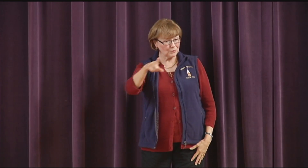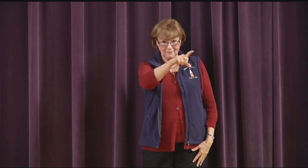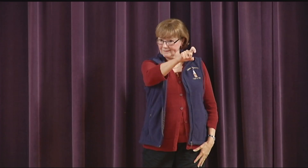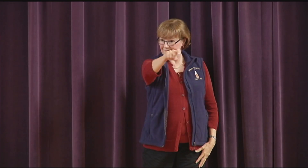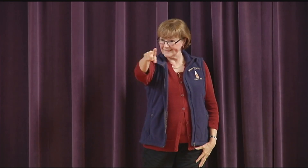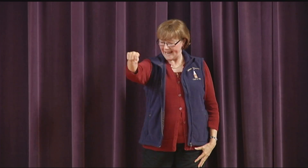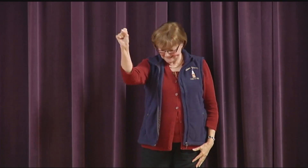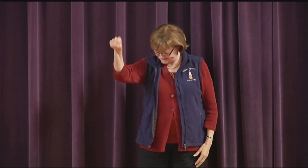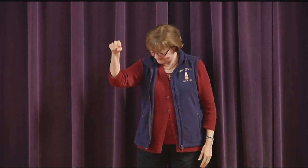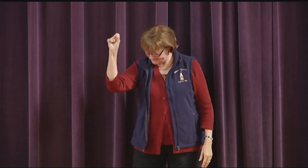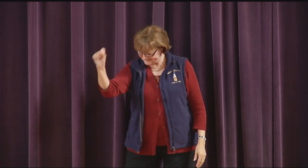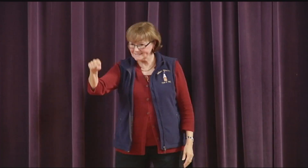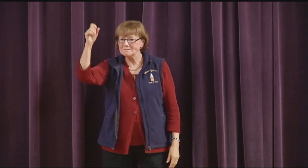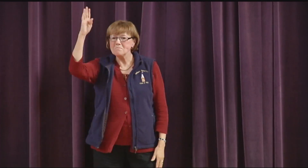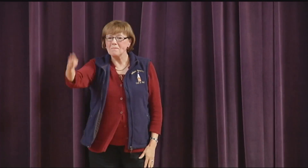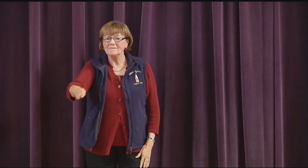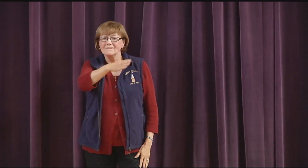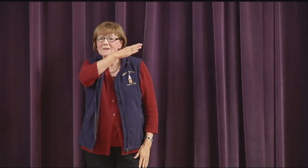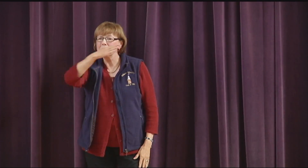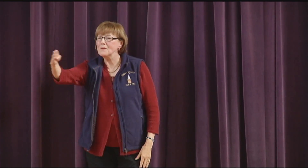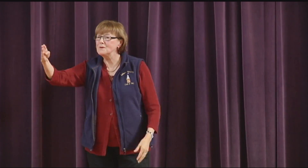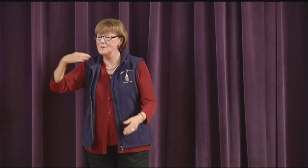Recall the buff and blue.